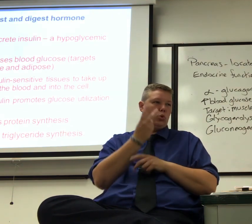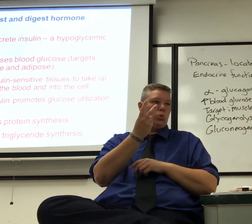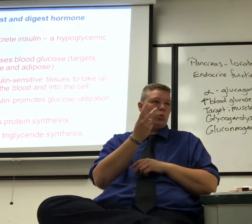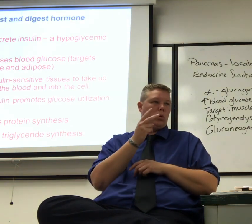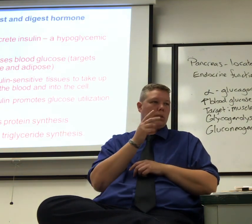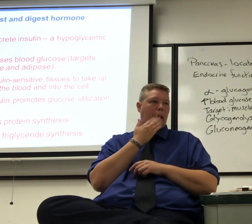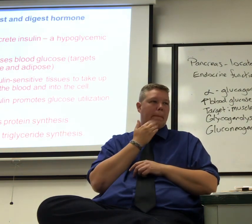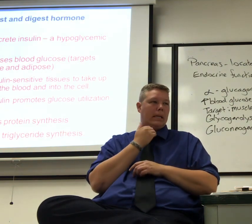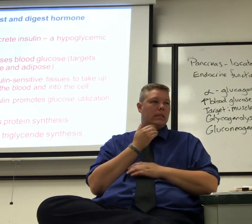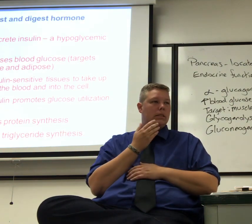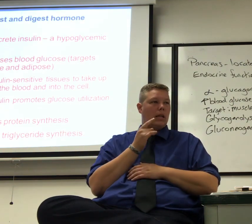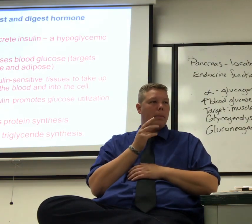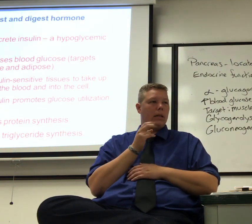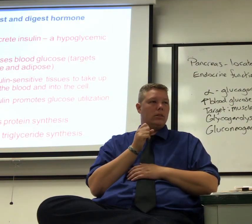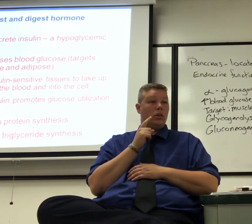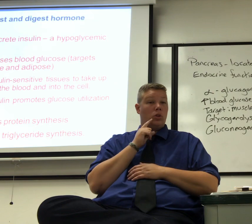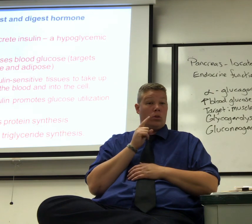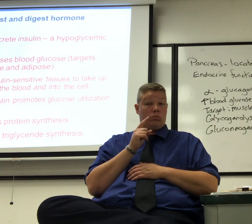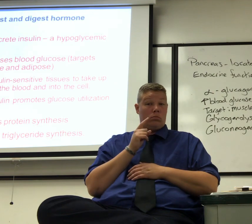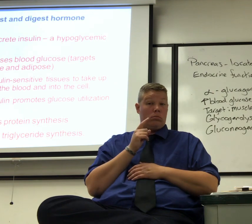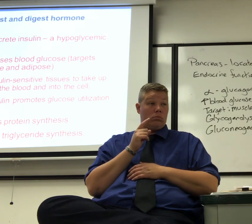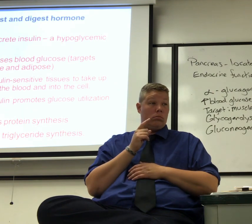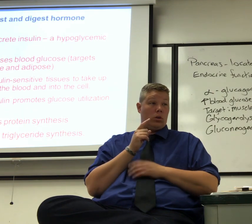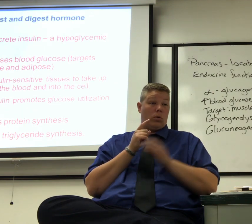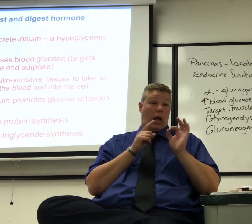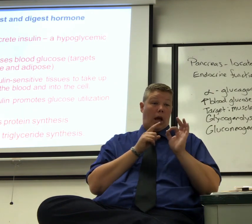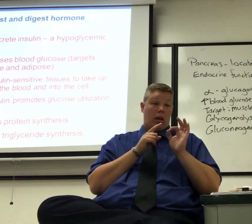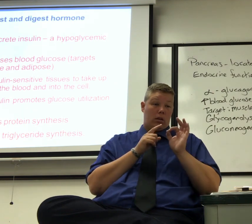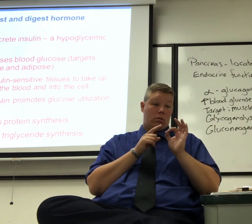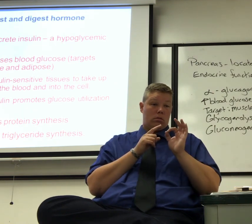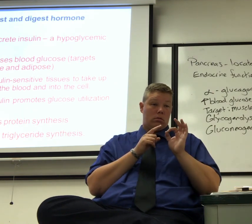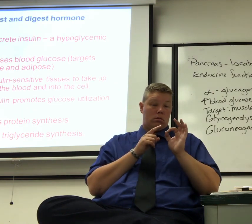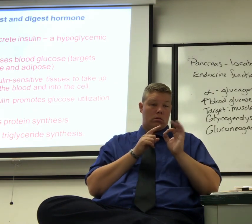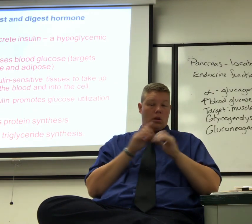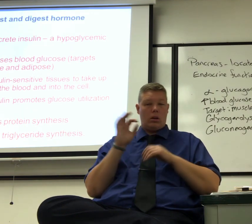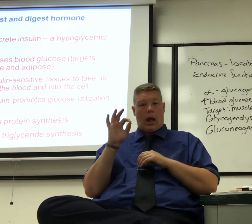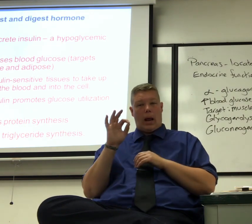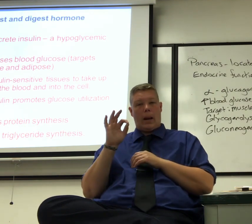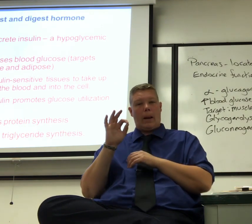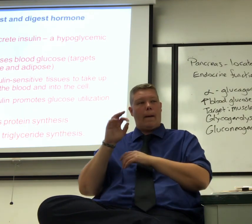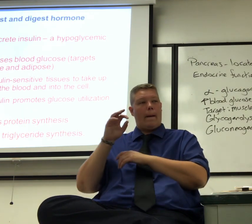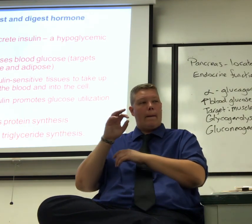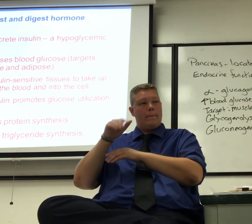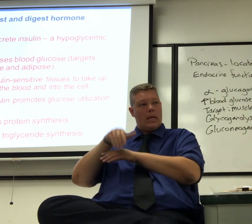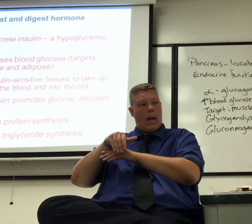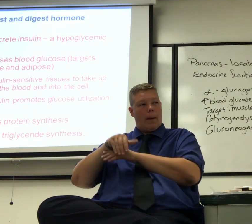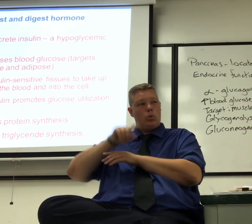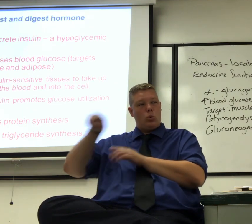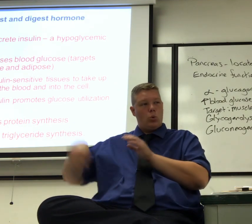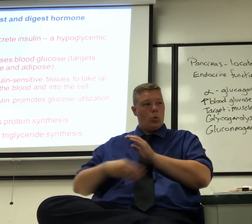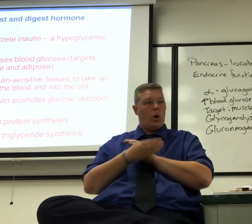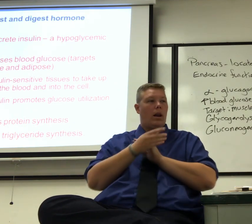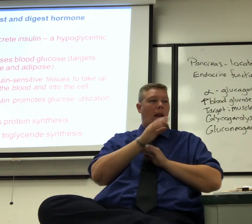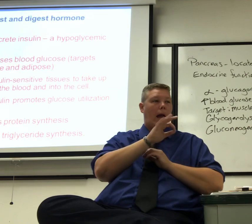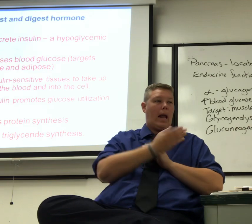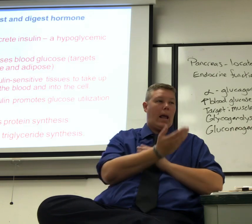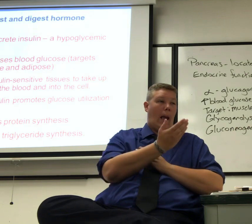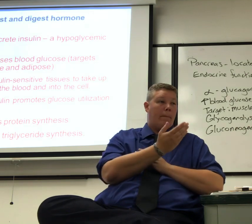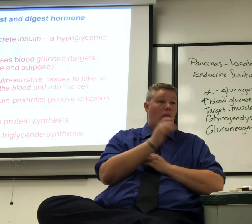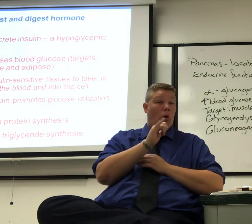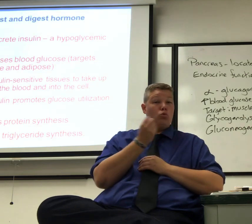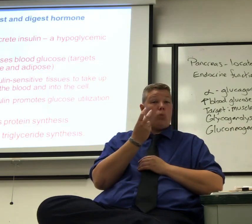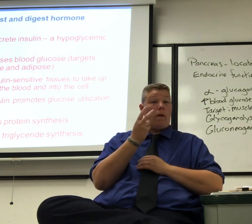you're classified diabetic. Okay, so usually the procedure is you do a fast, okay, 9